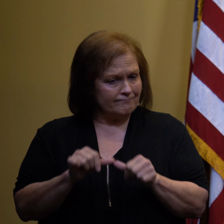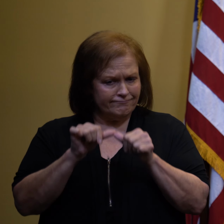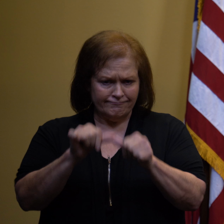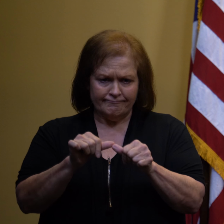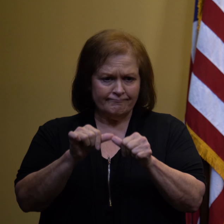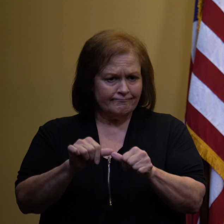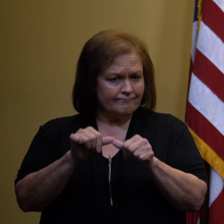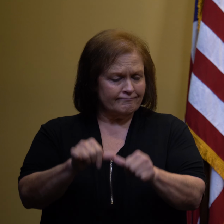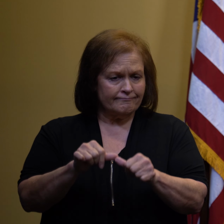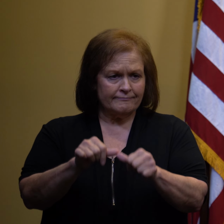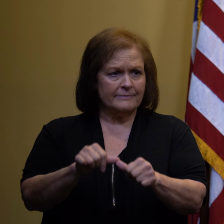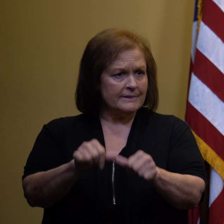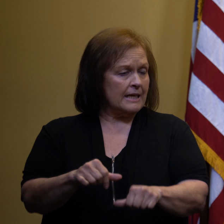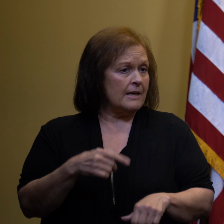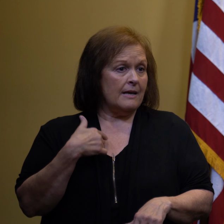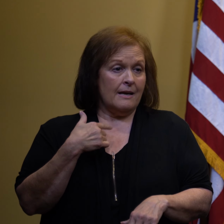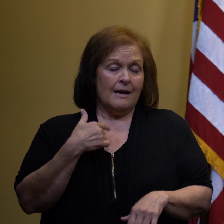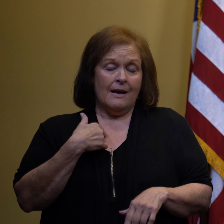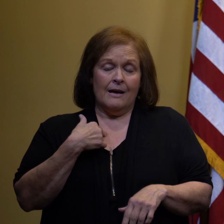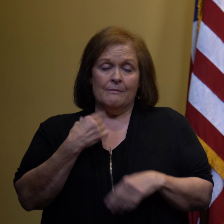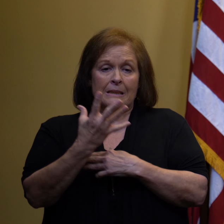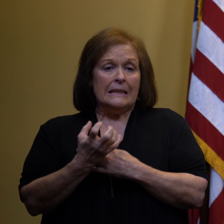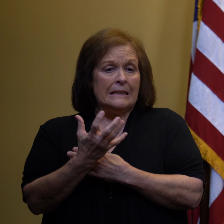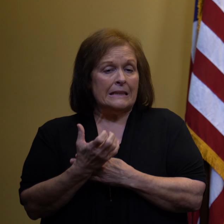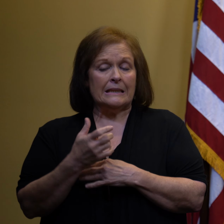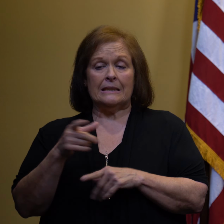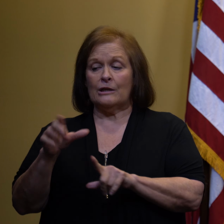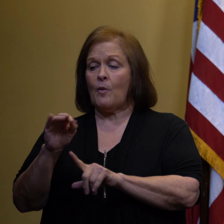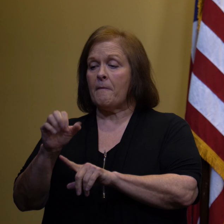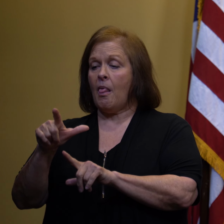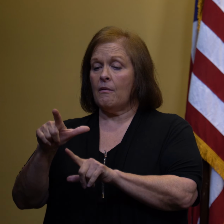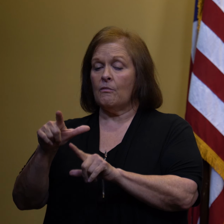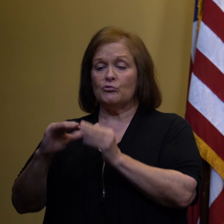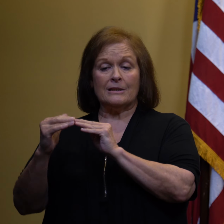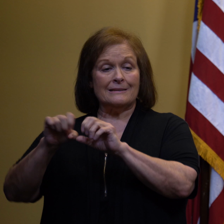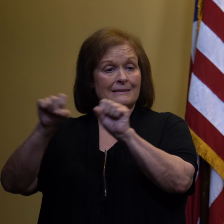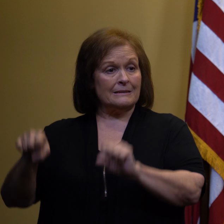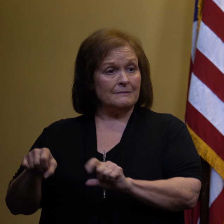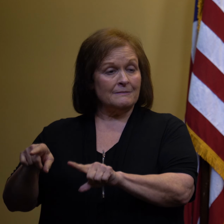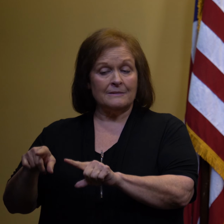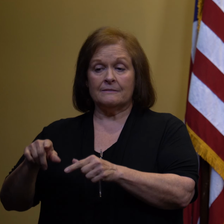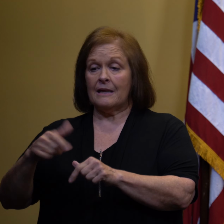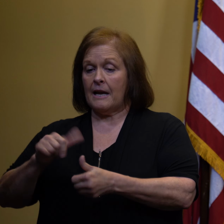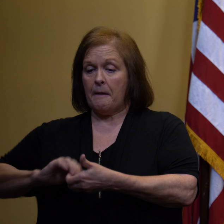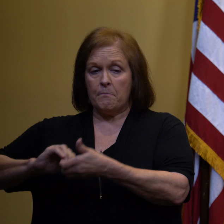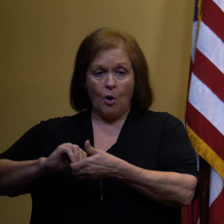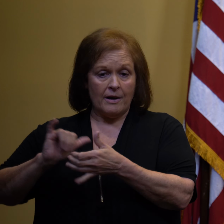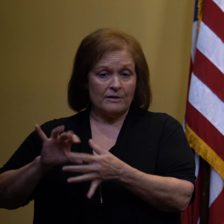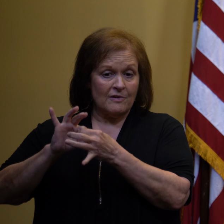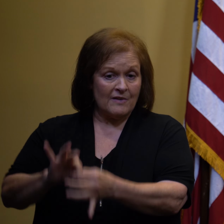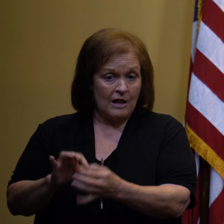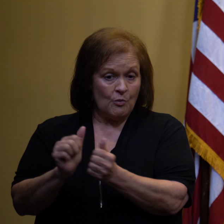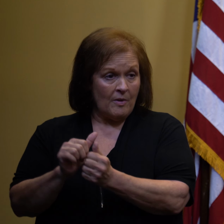in our approaches. And even my plea to our criminal justice system, every partner affiliated and